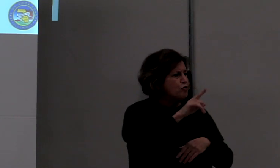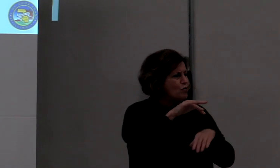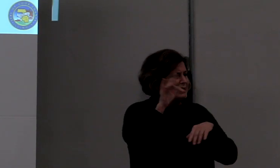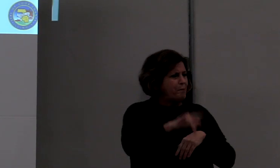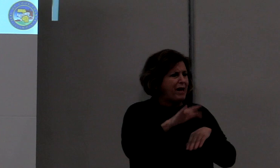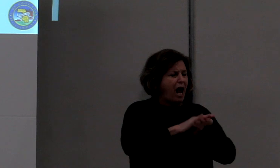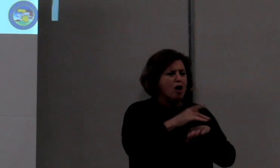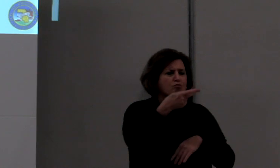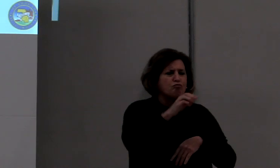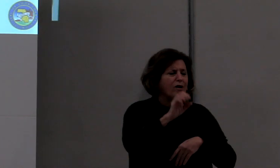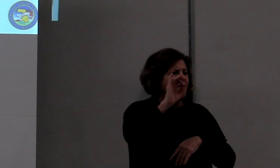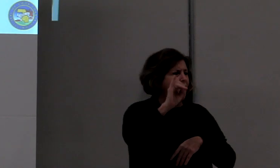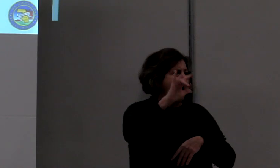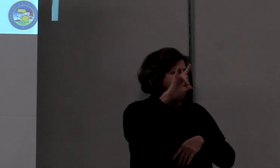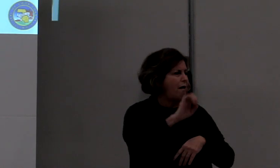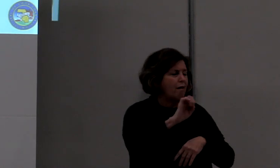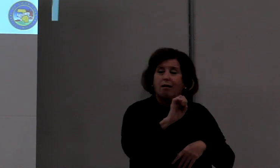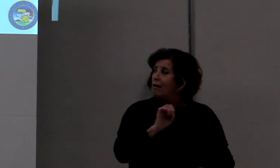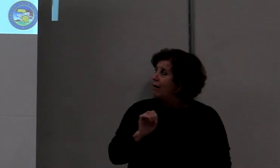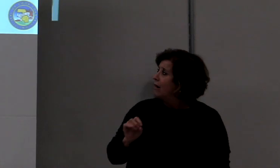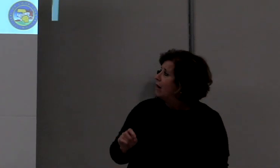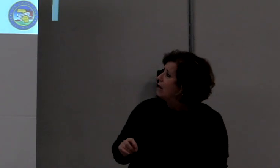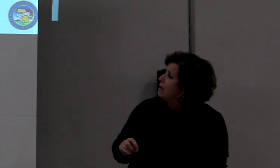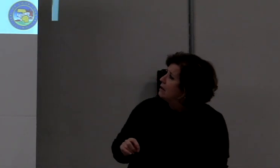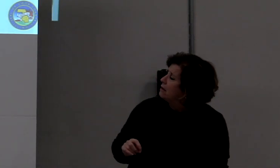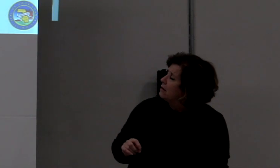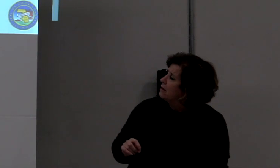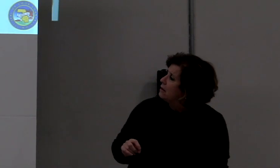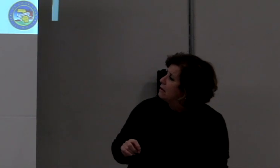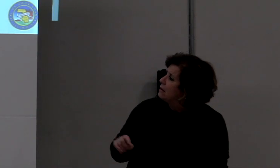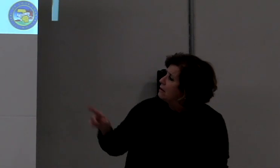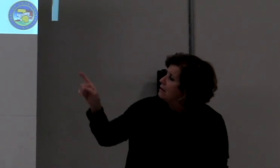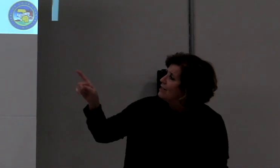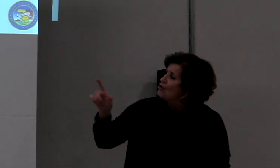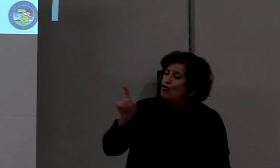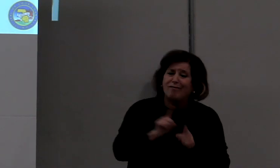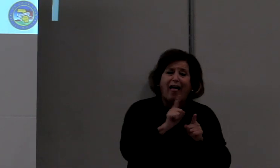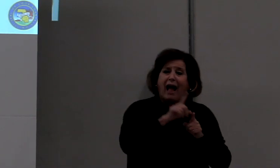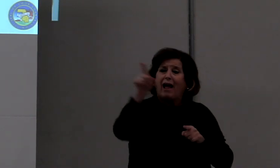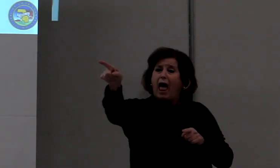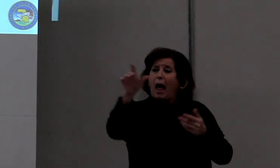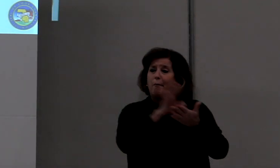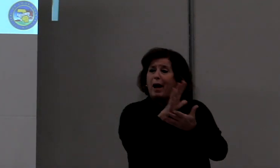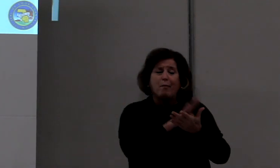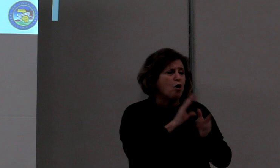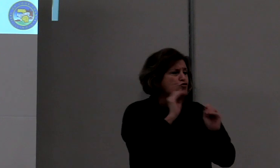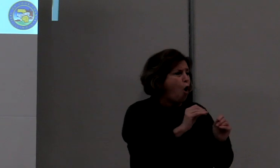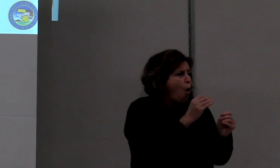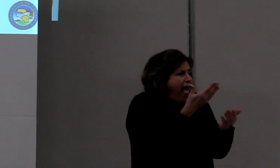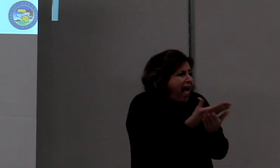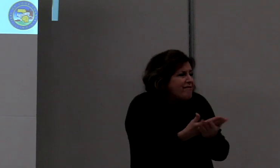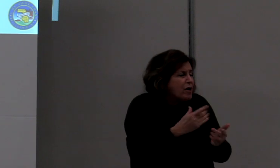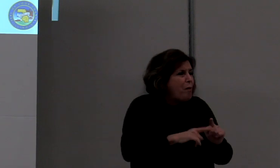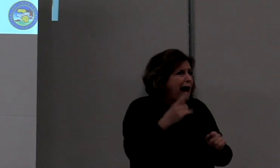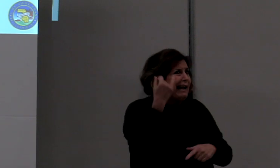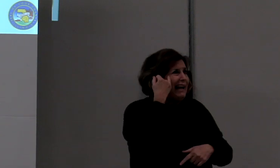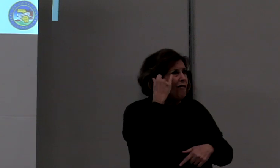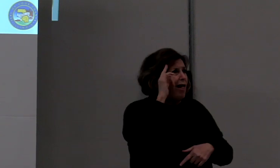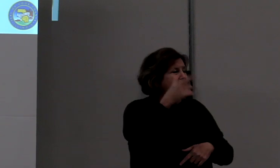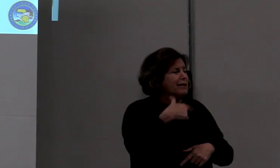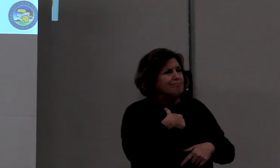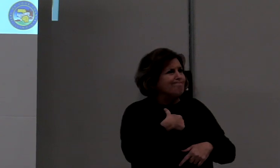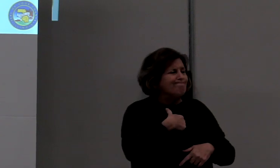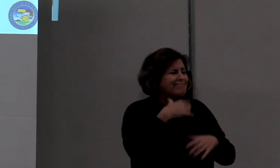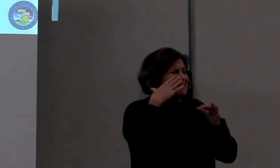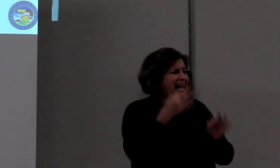submitted on a pre-filed situation. Just like on these paper forms, there's no evidence submitted tonight. But if you change your mind, if you